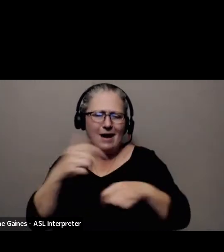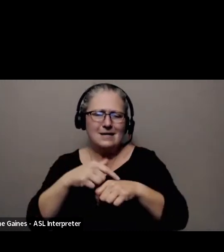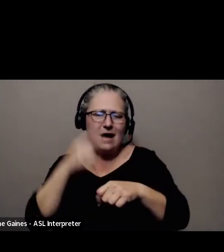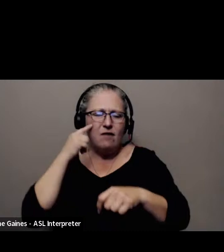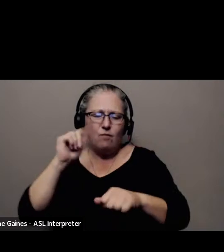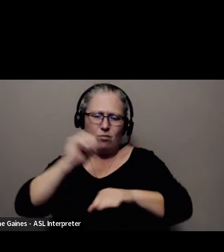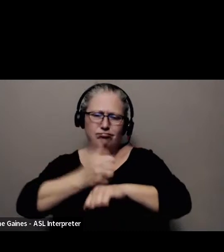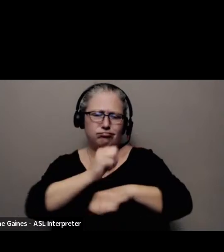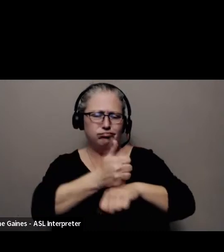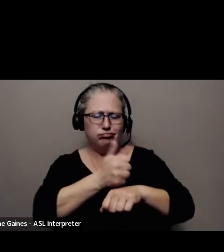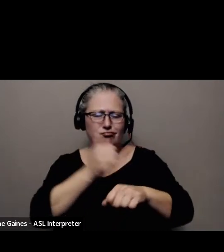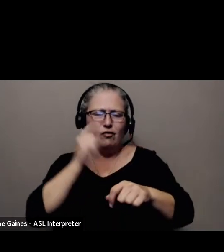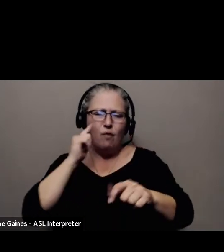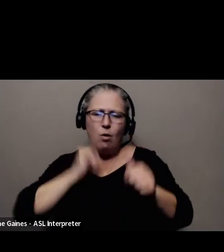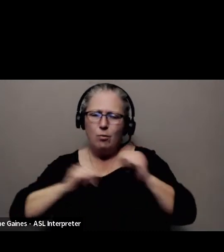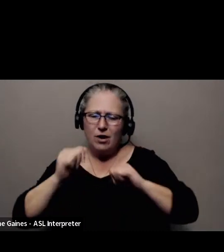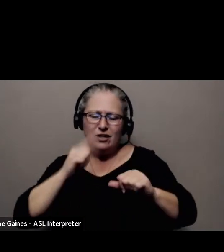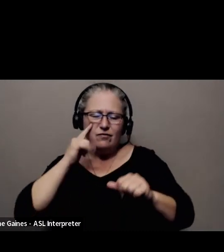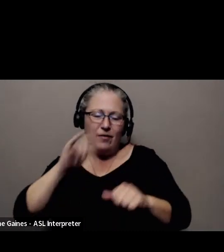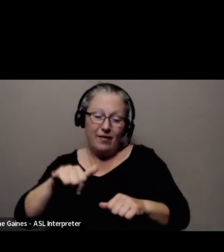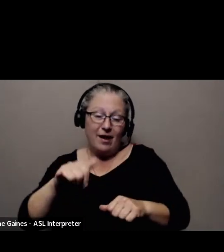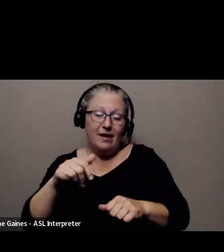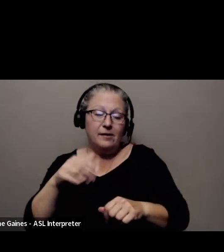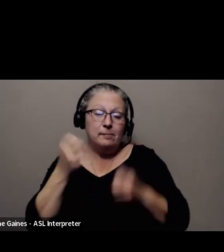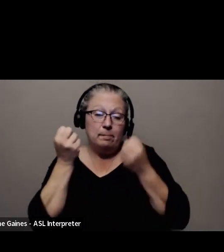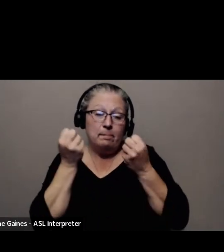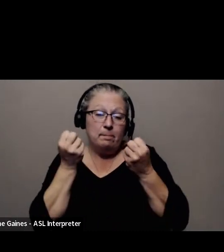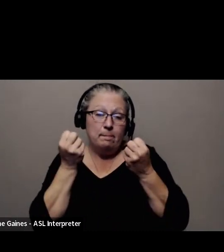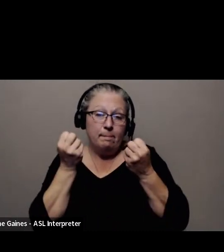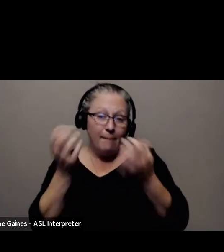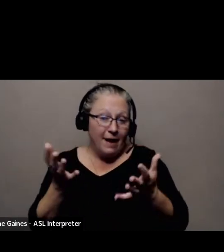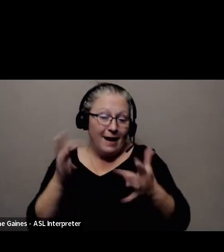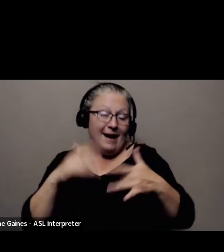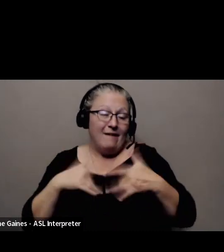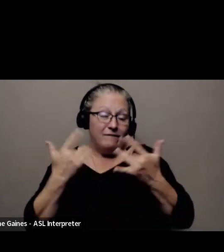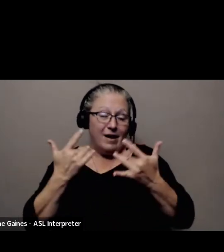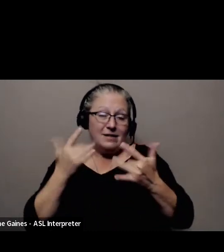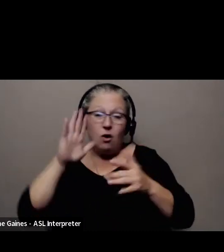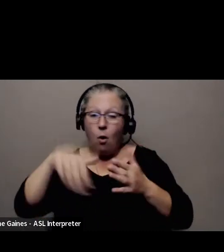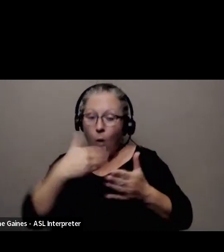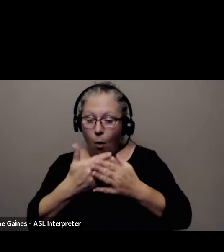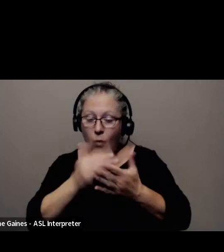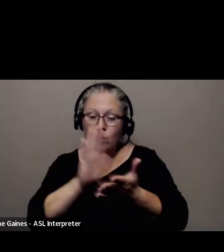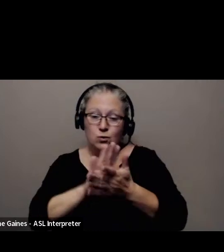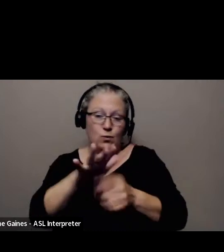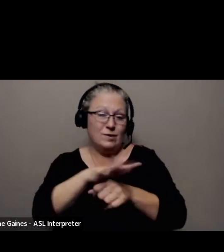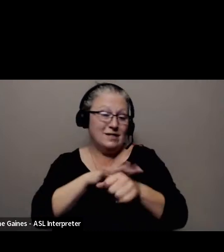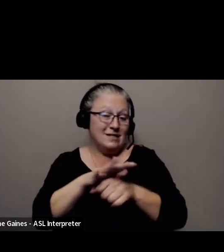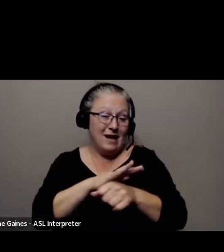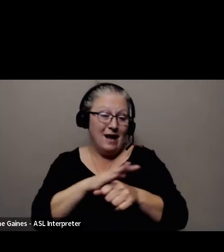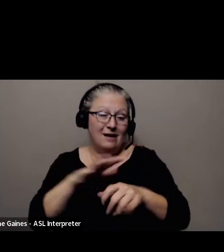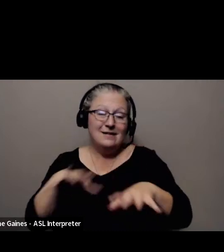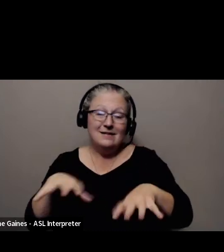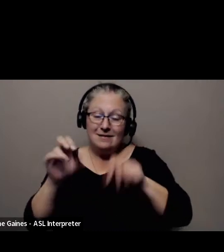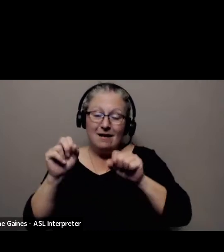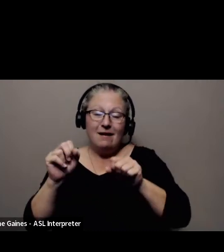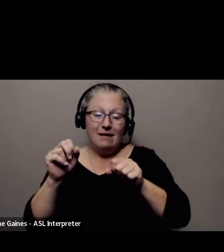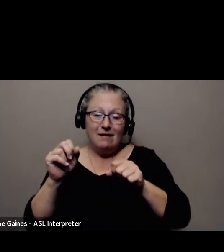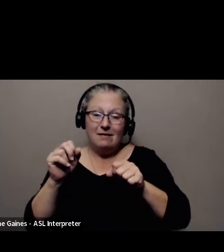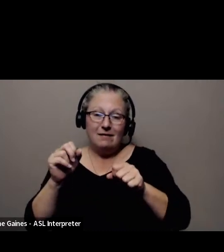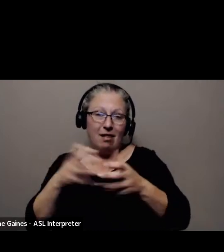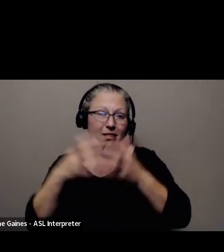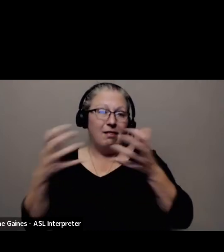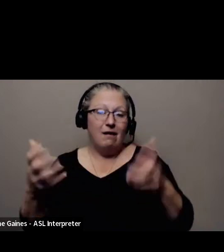production like that. And I know that there are many events at all of our sites that take so